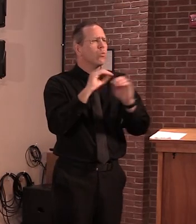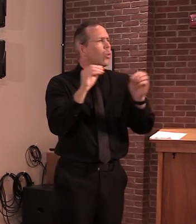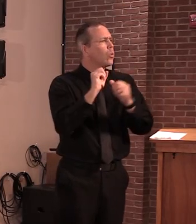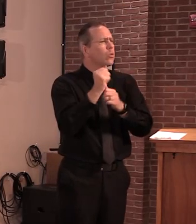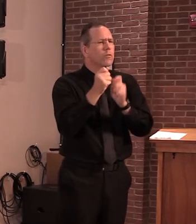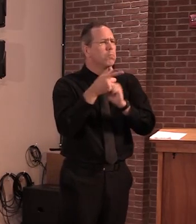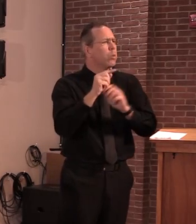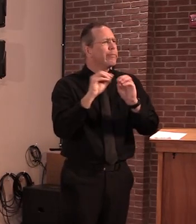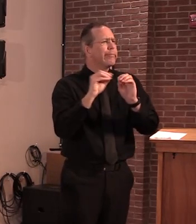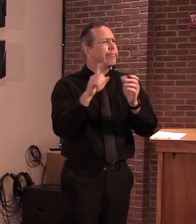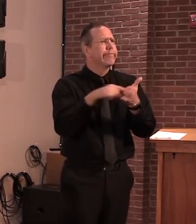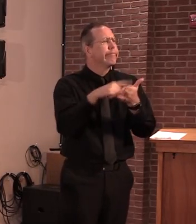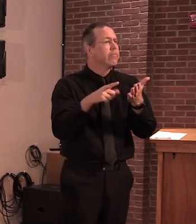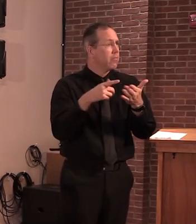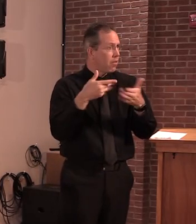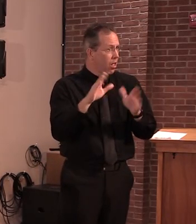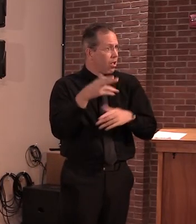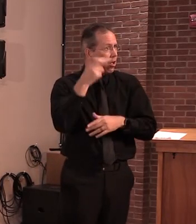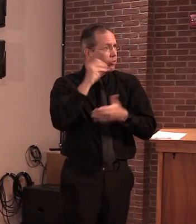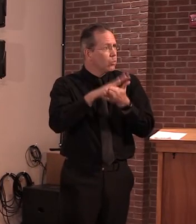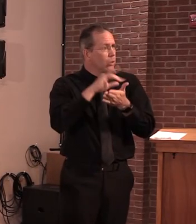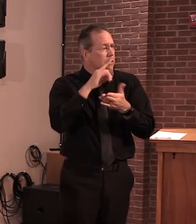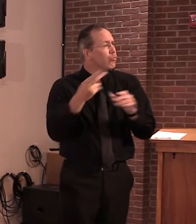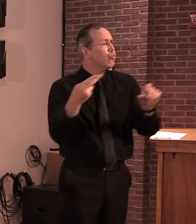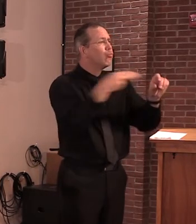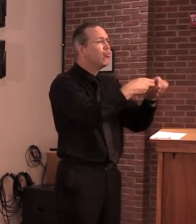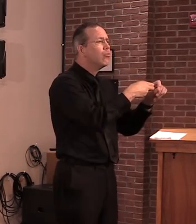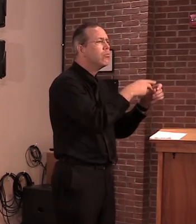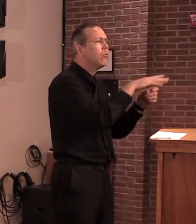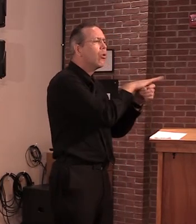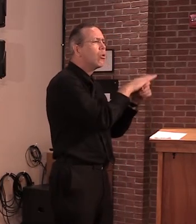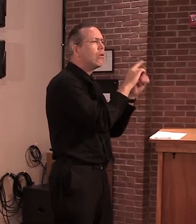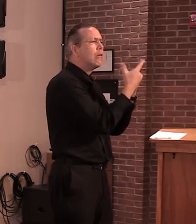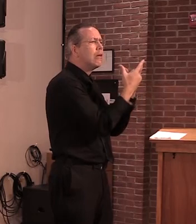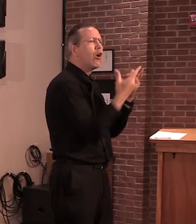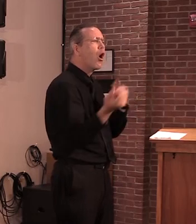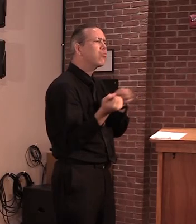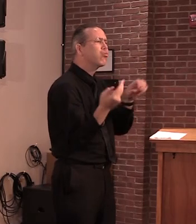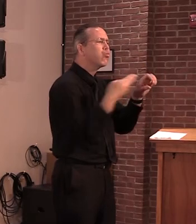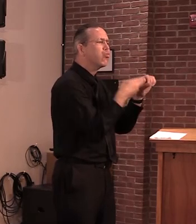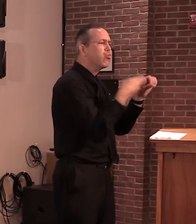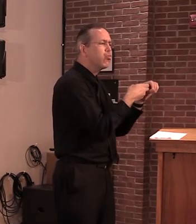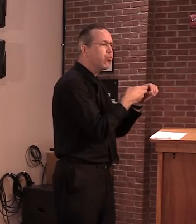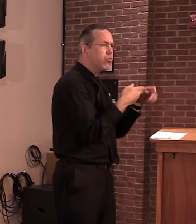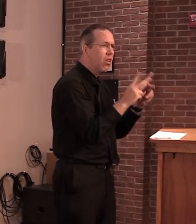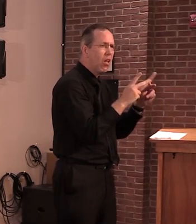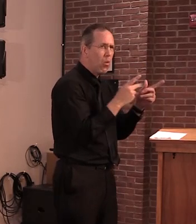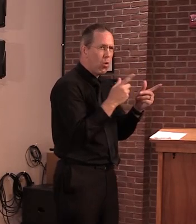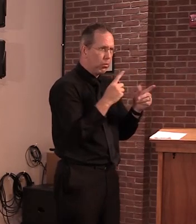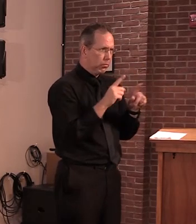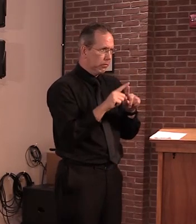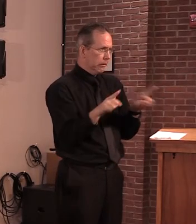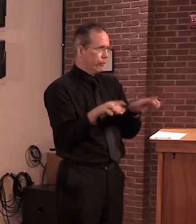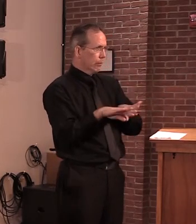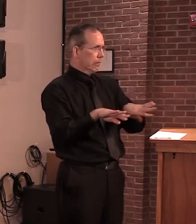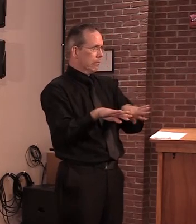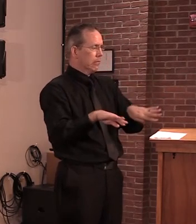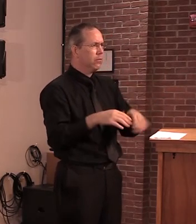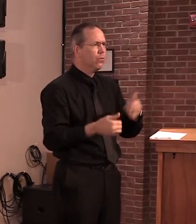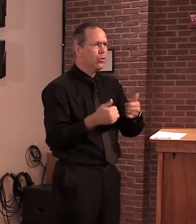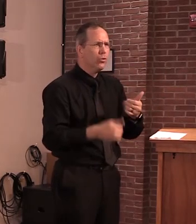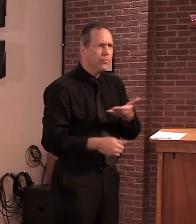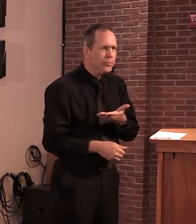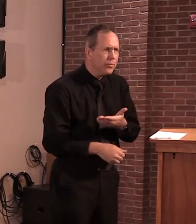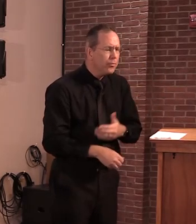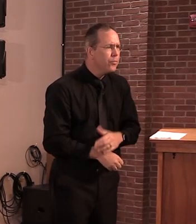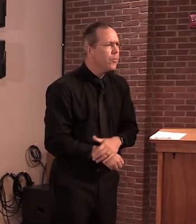there be consistency in both orders in this case? Yes, I think the consistency, once again, is